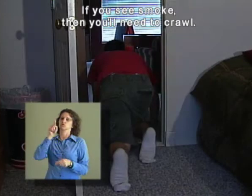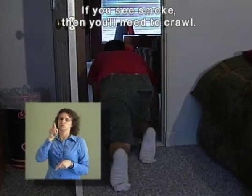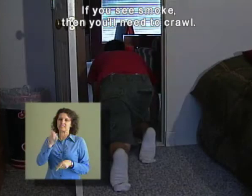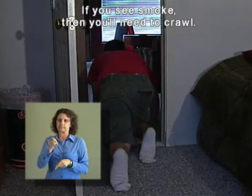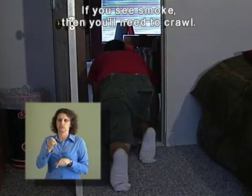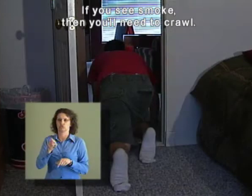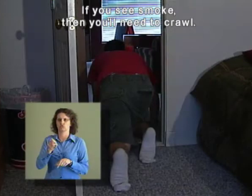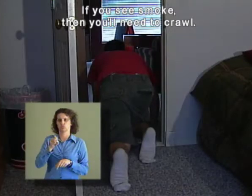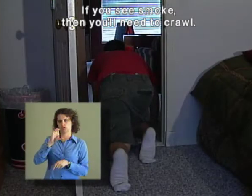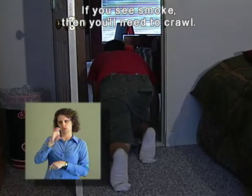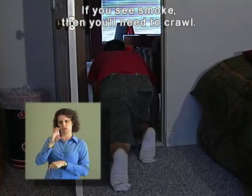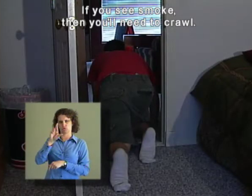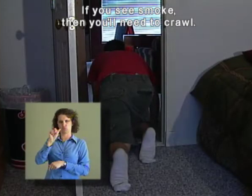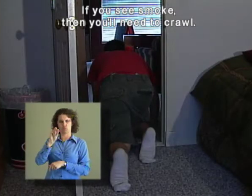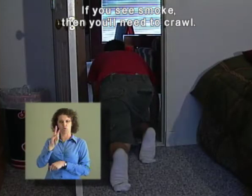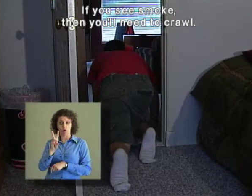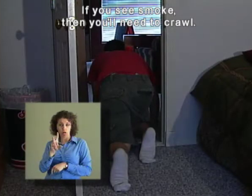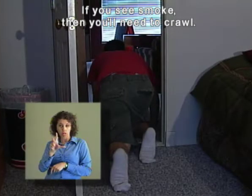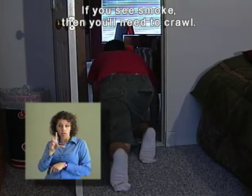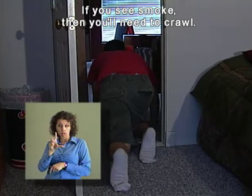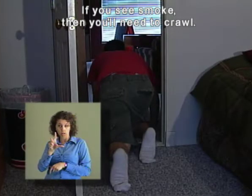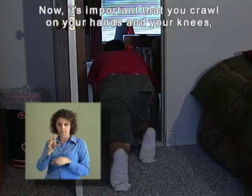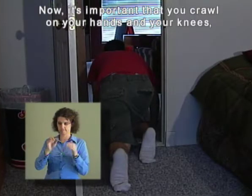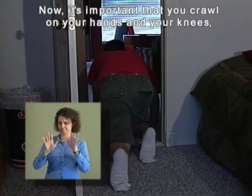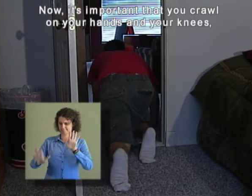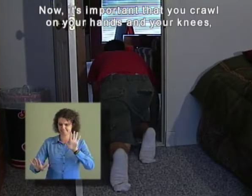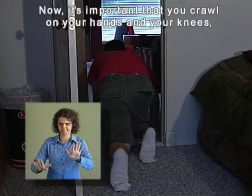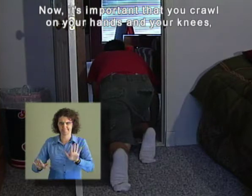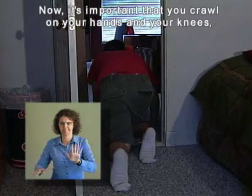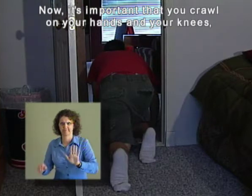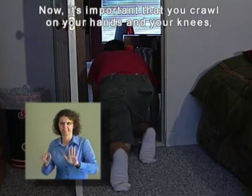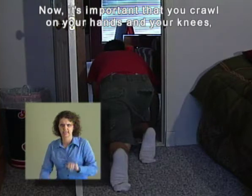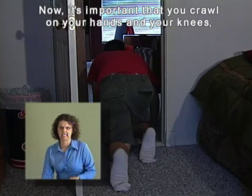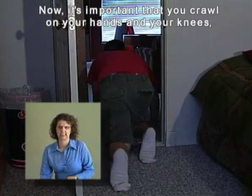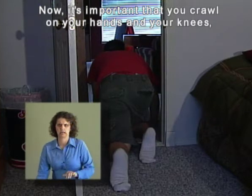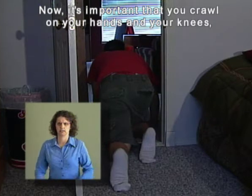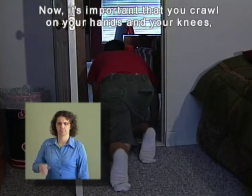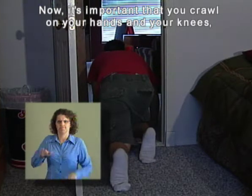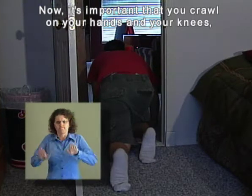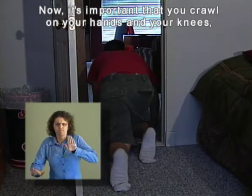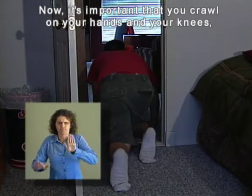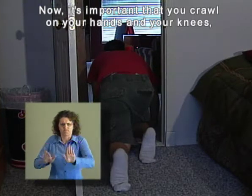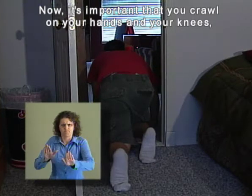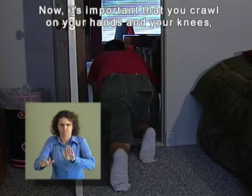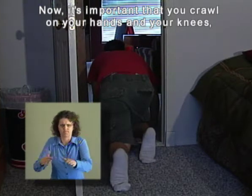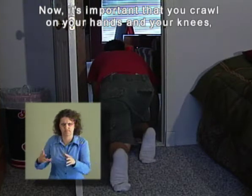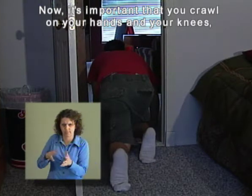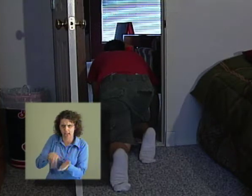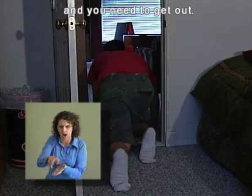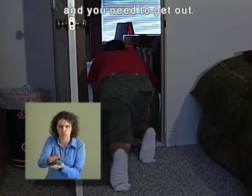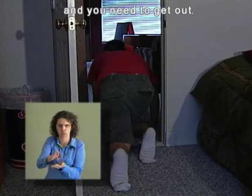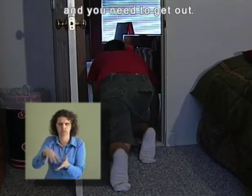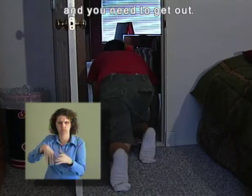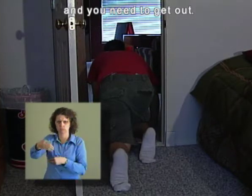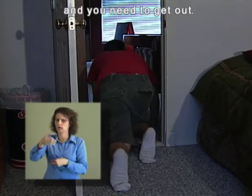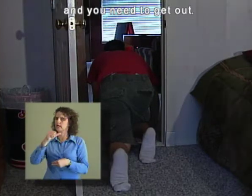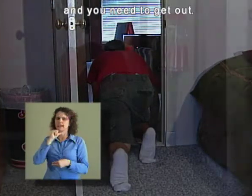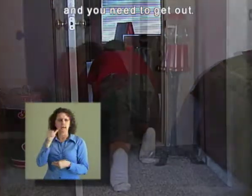smoke, then you'll need to crawl. Now it's important that you crawl on your hands and your knees, and you need to get out.